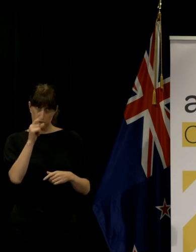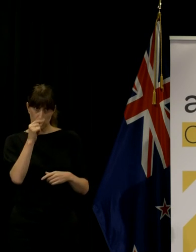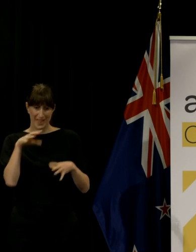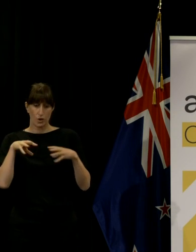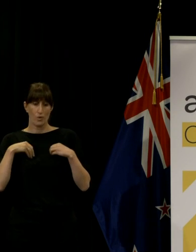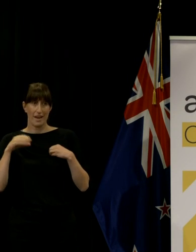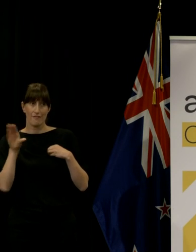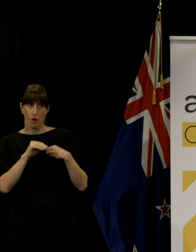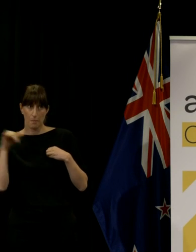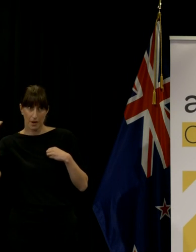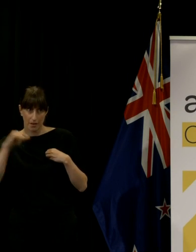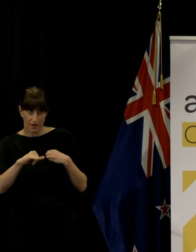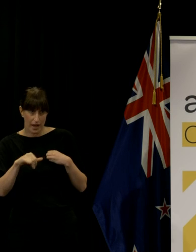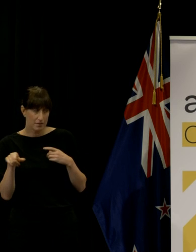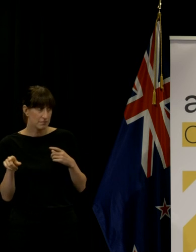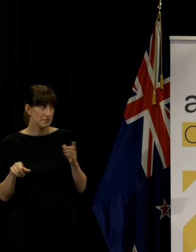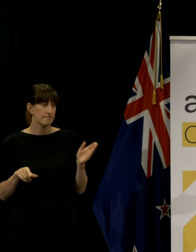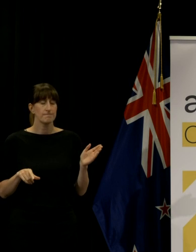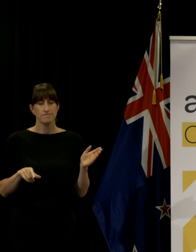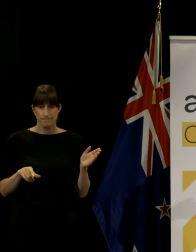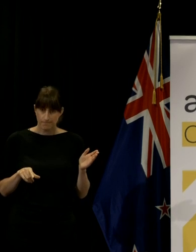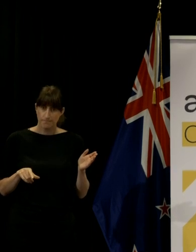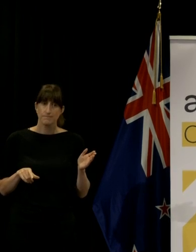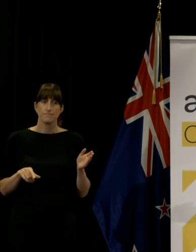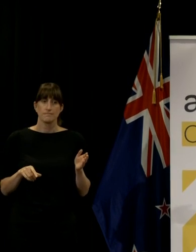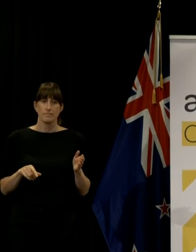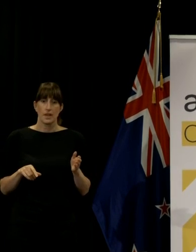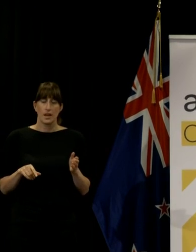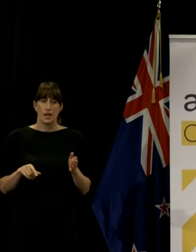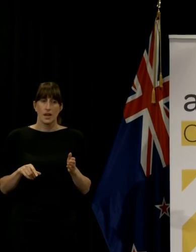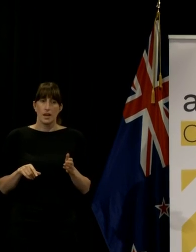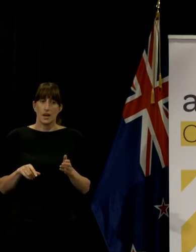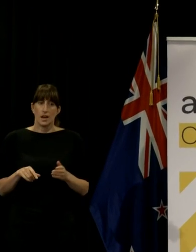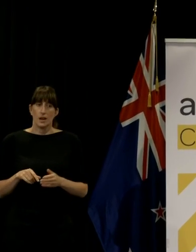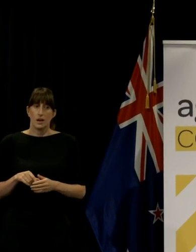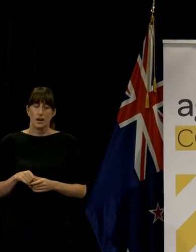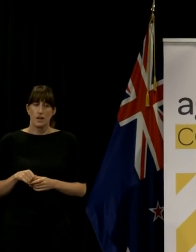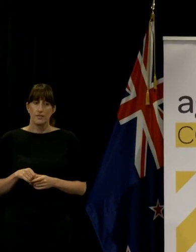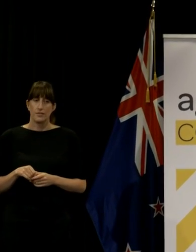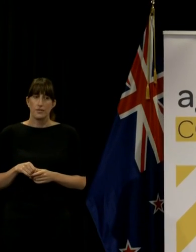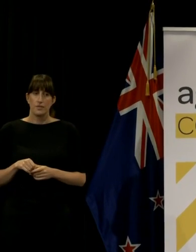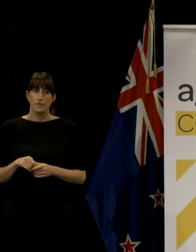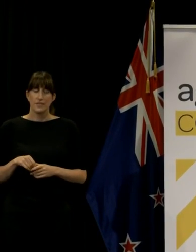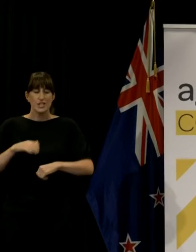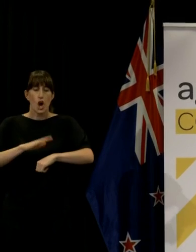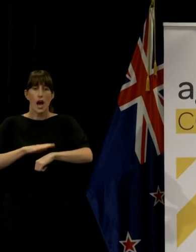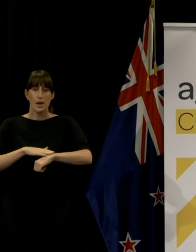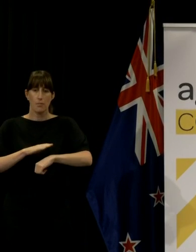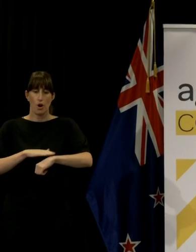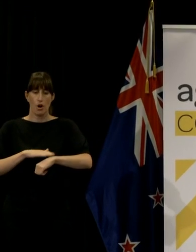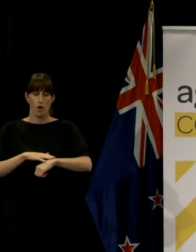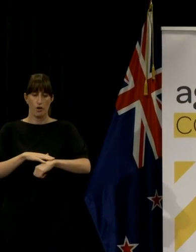Very unlikely, remembering that the average time from exposure to